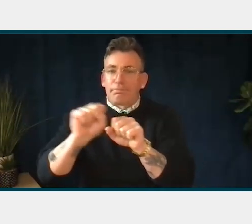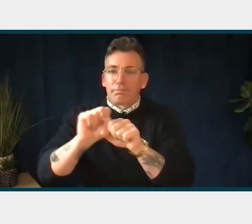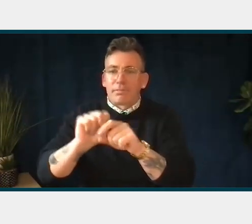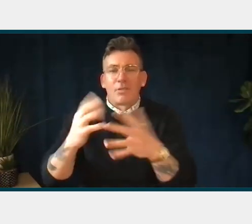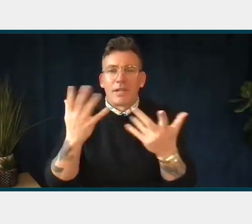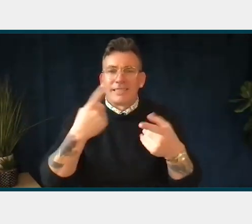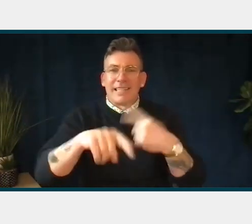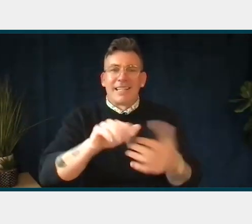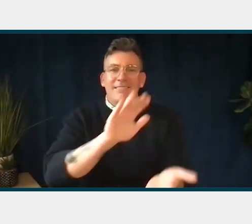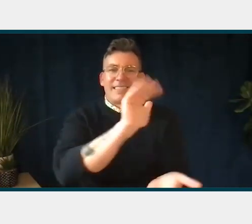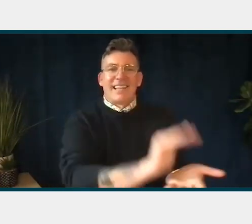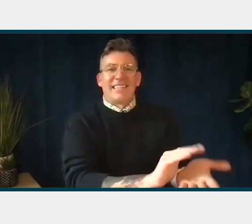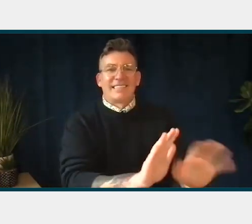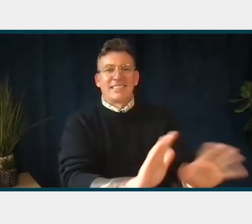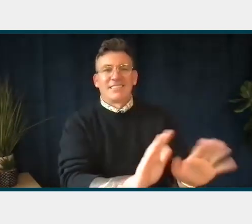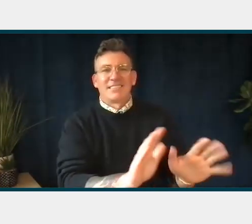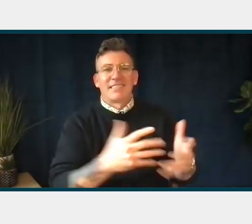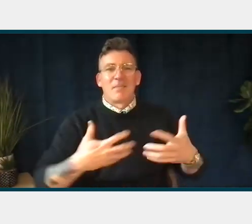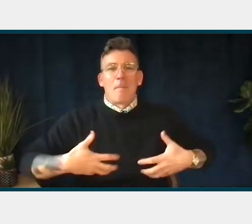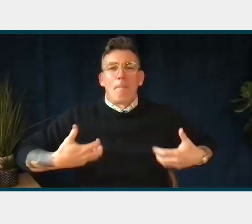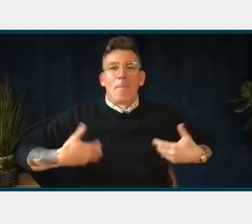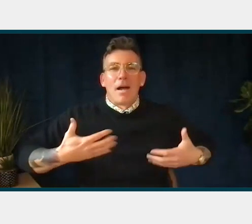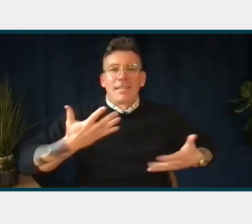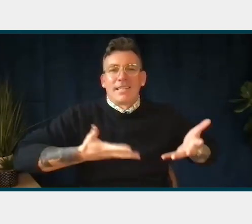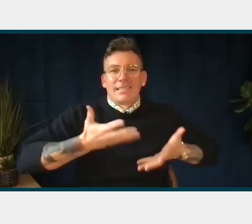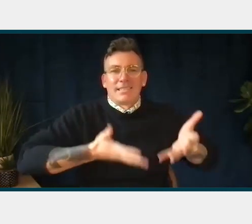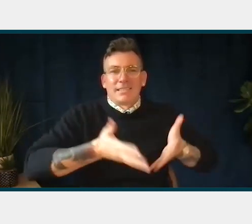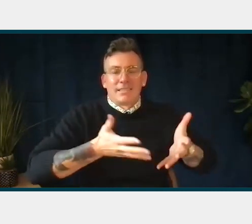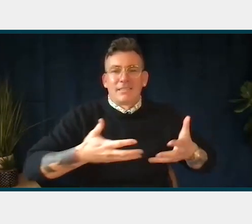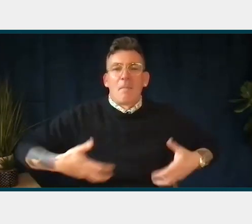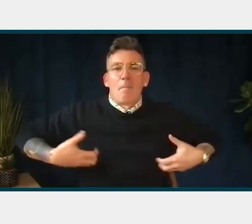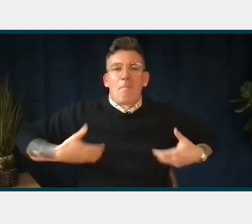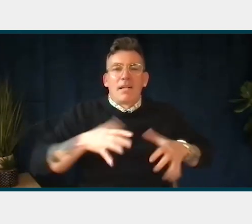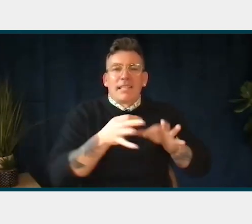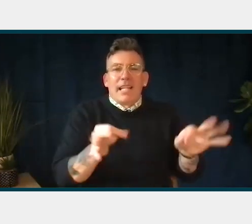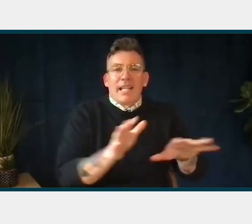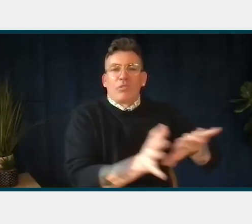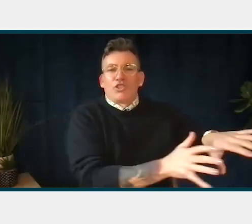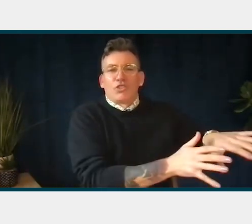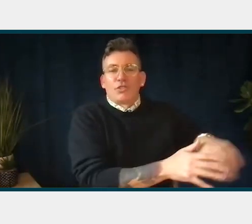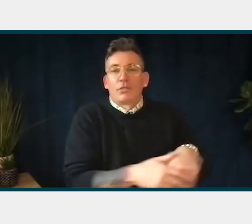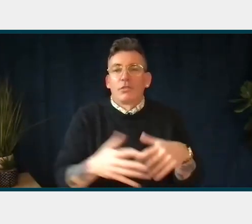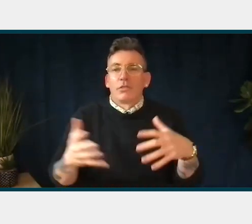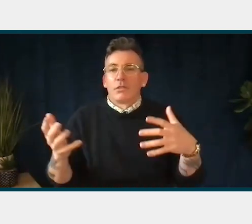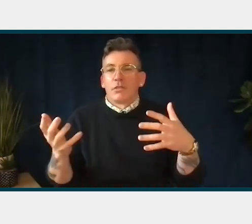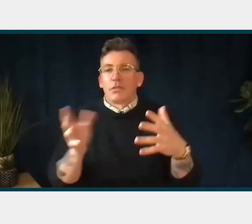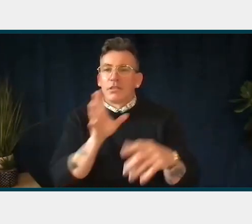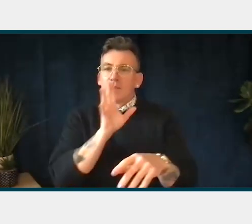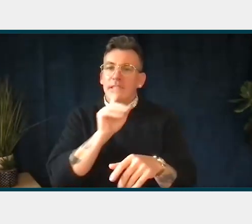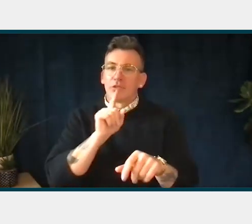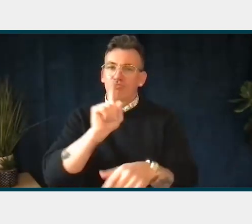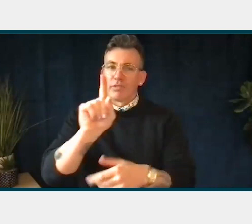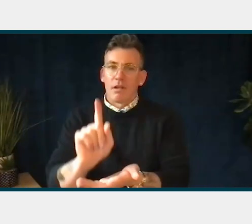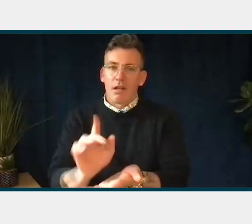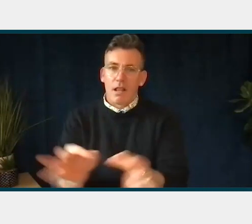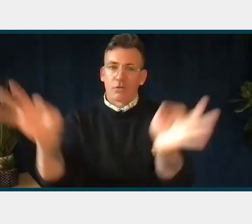speech instead. That sign was somehow less than speech, that was monkey-like gestures. That was a monkey